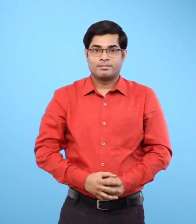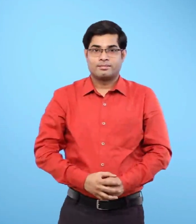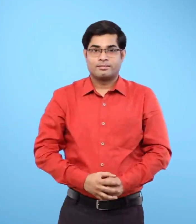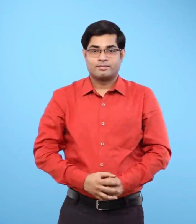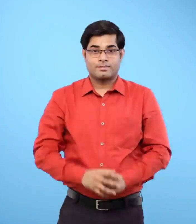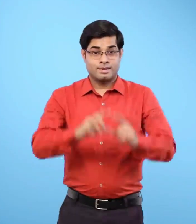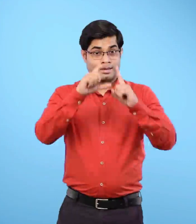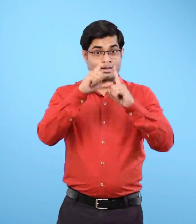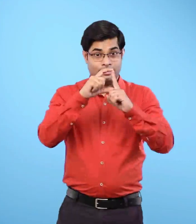D.